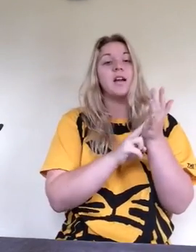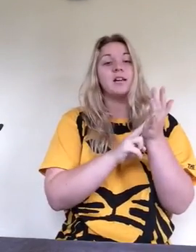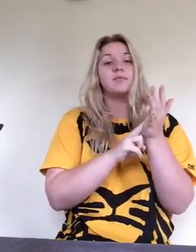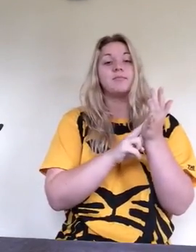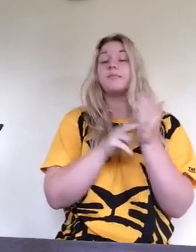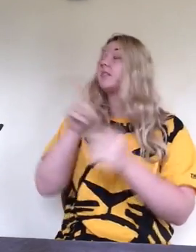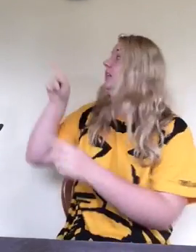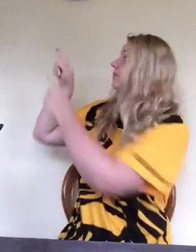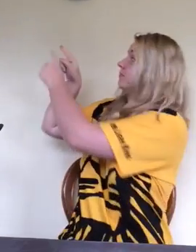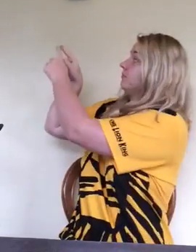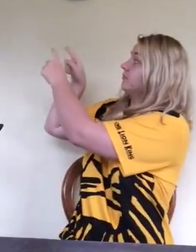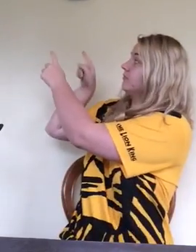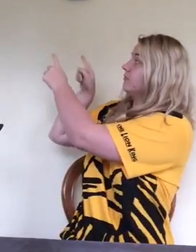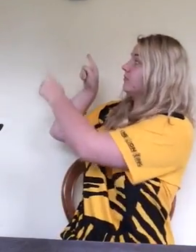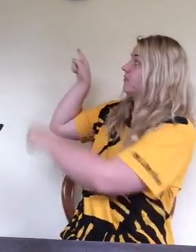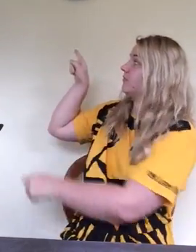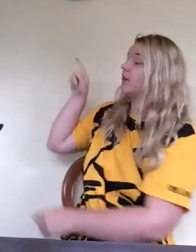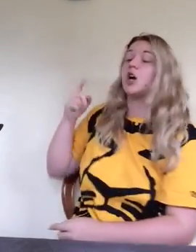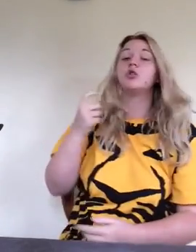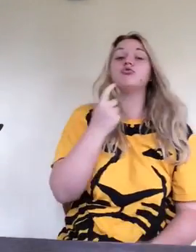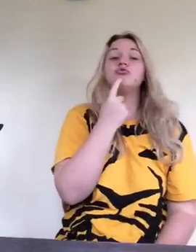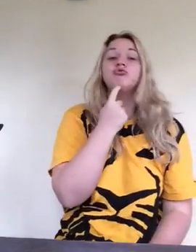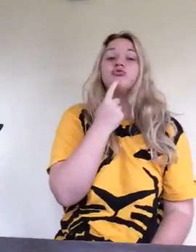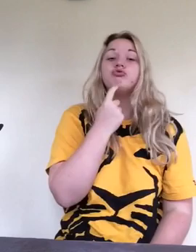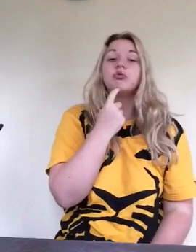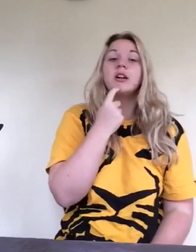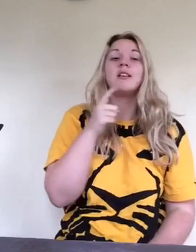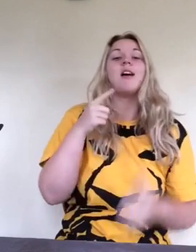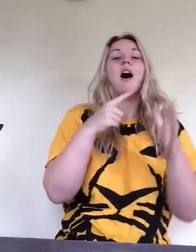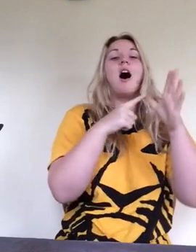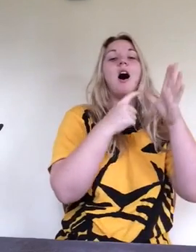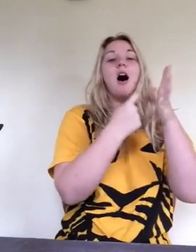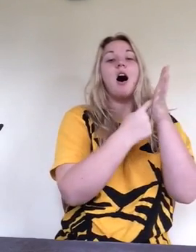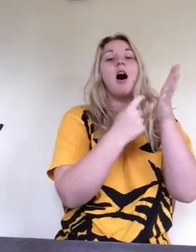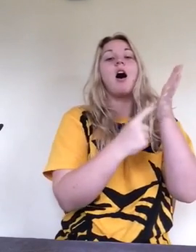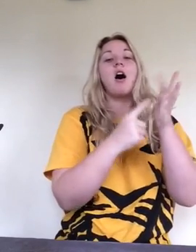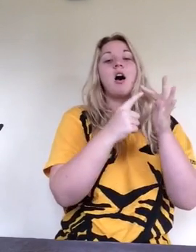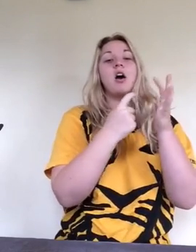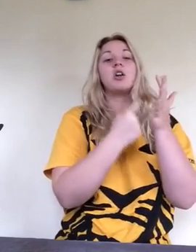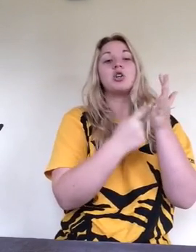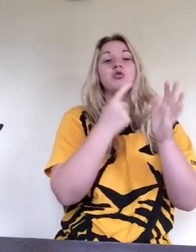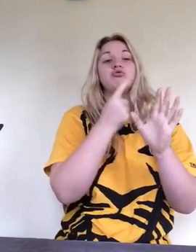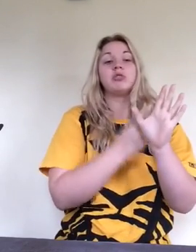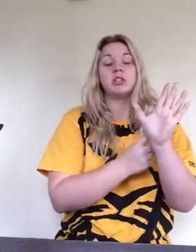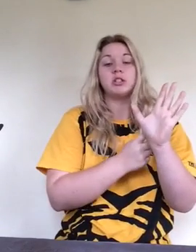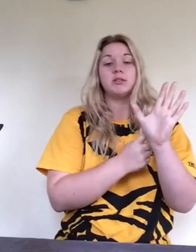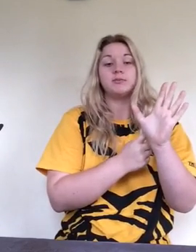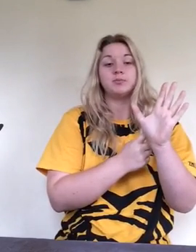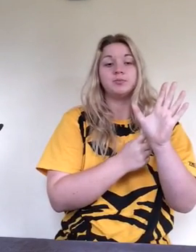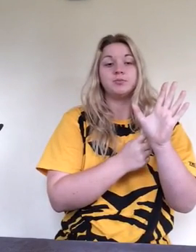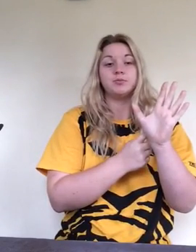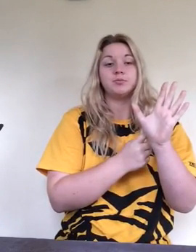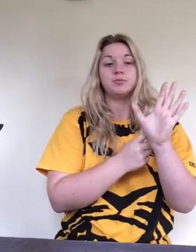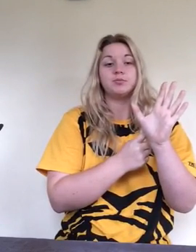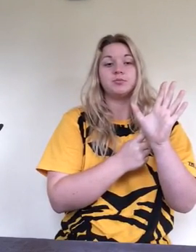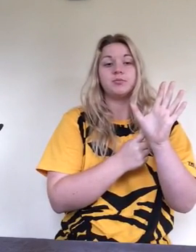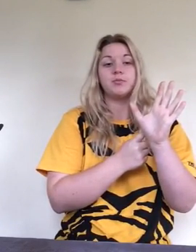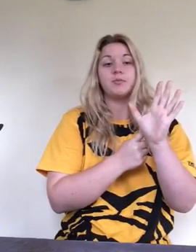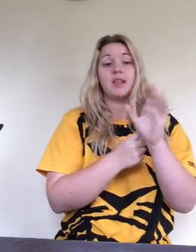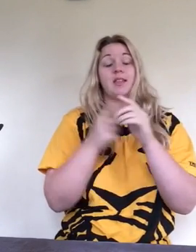And blood is actually going through the artery that way. And is actually coming into two veins. The one at the top,